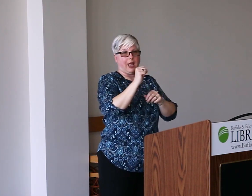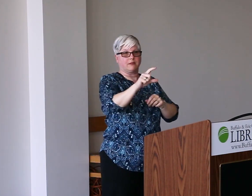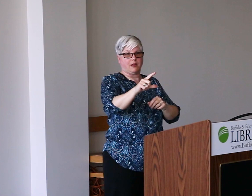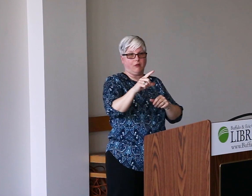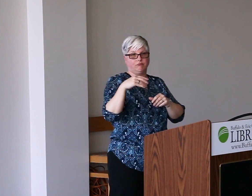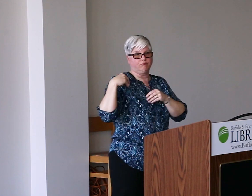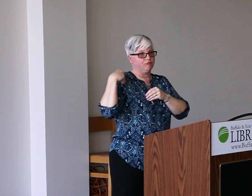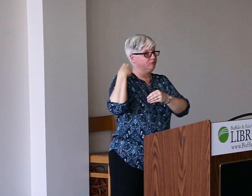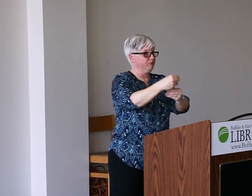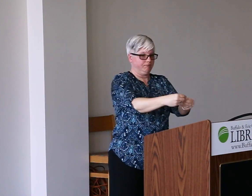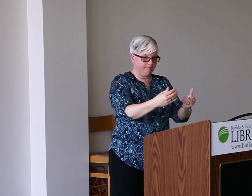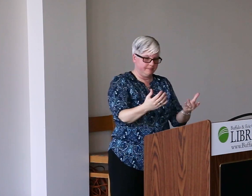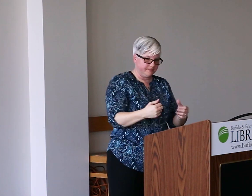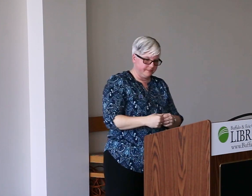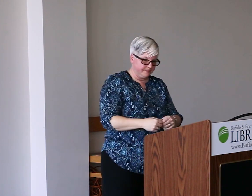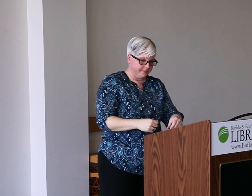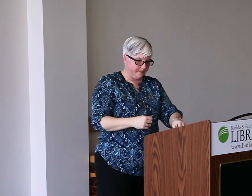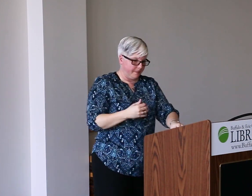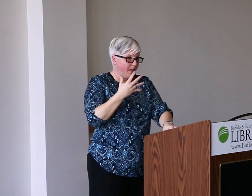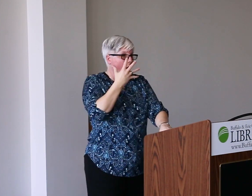generations of deaf family, and they use ASL.